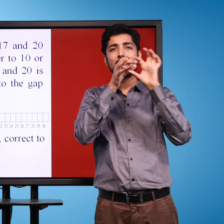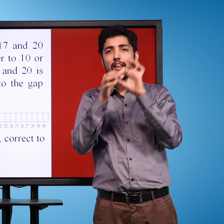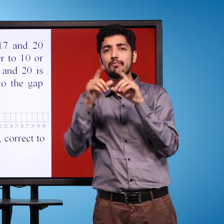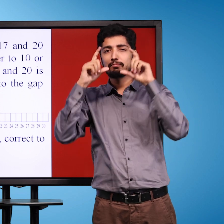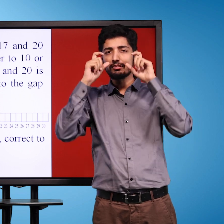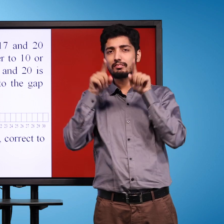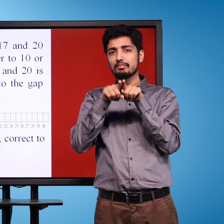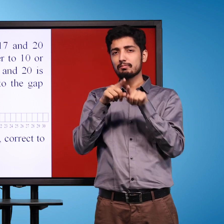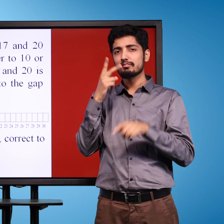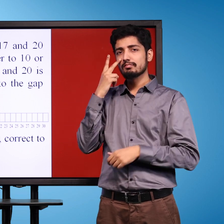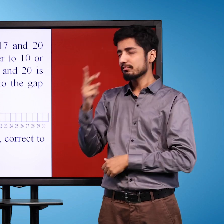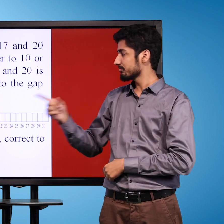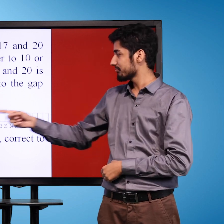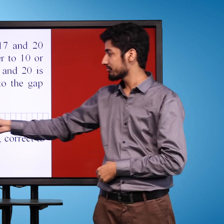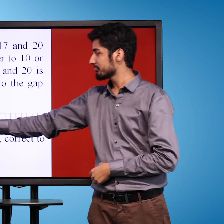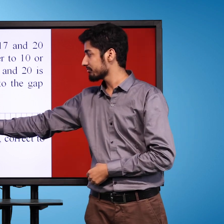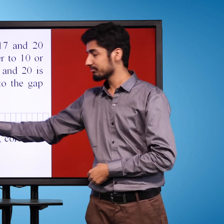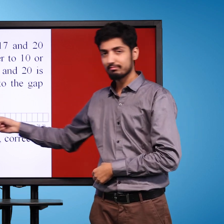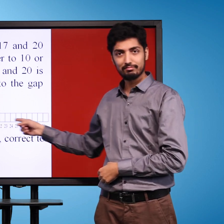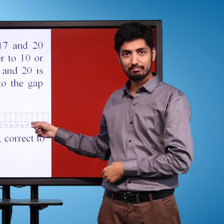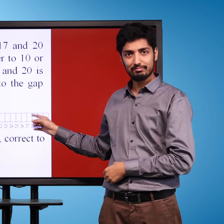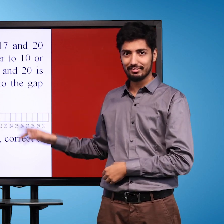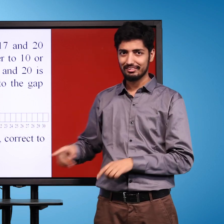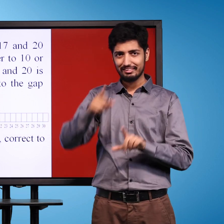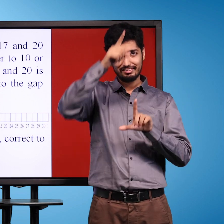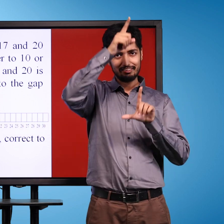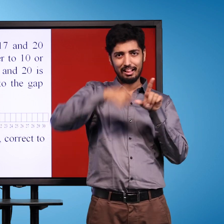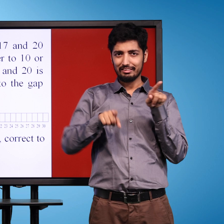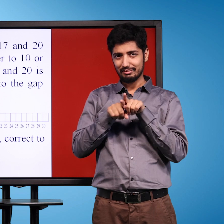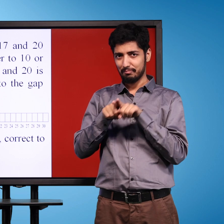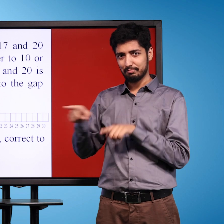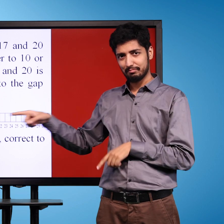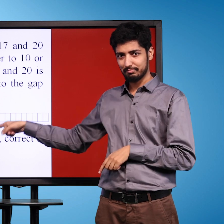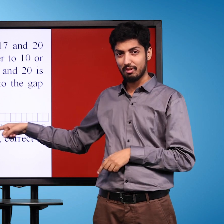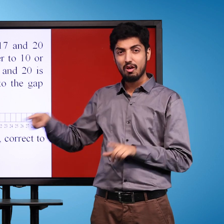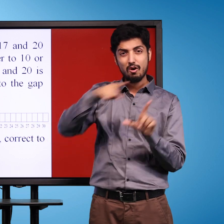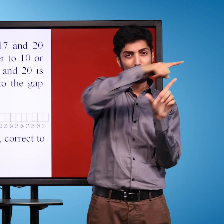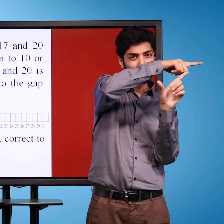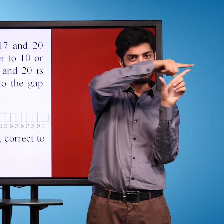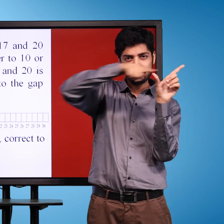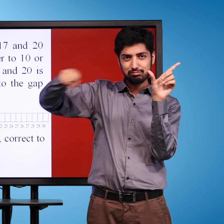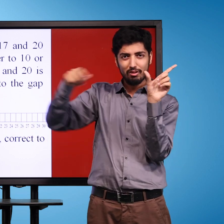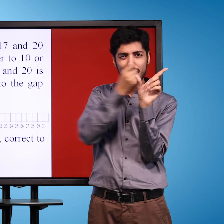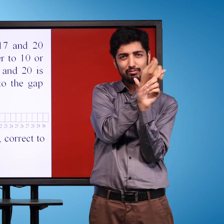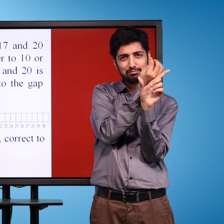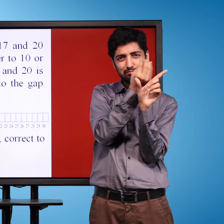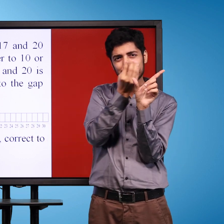Below this we have the picture of a ruler with divisions from 1 to 30 showing the centimeters of the ruler.